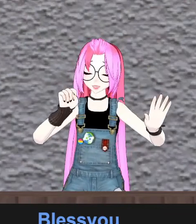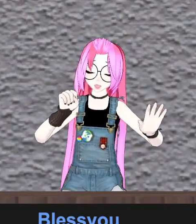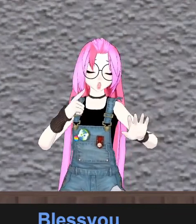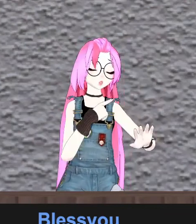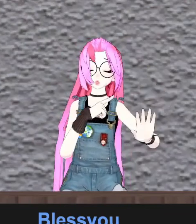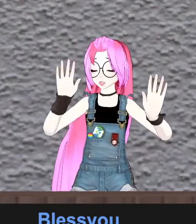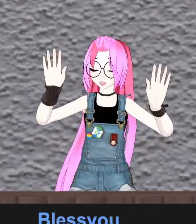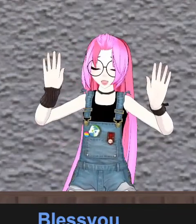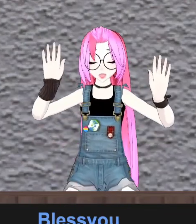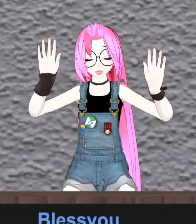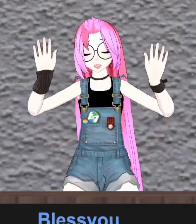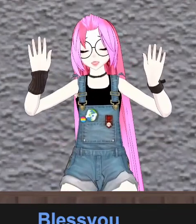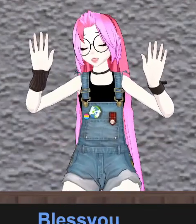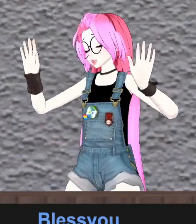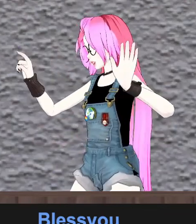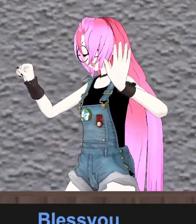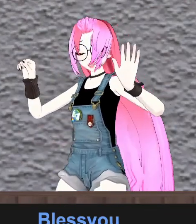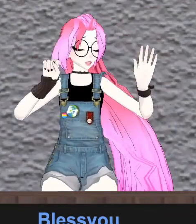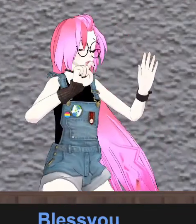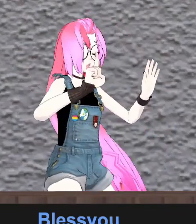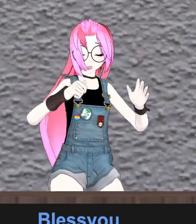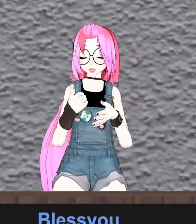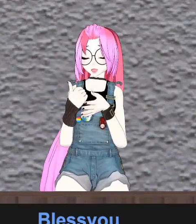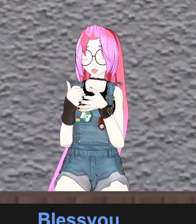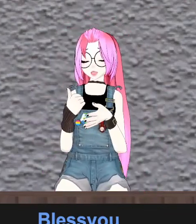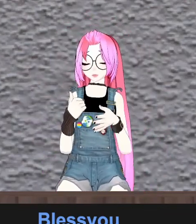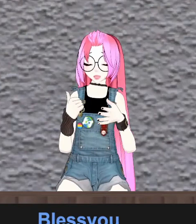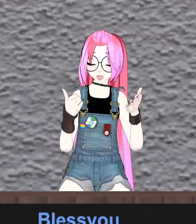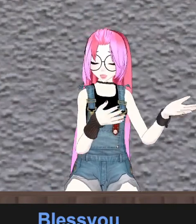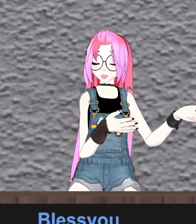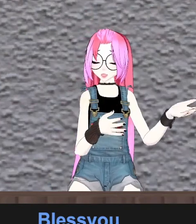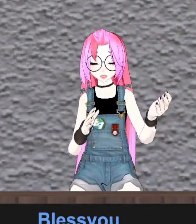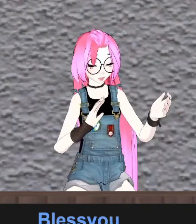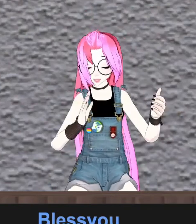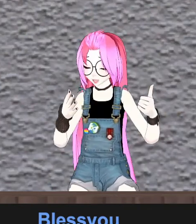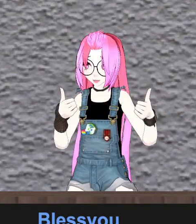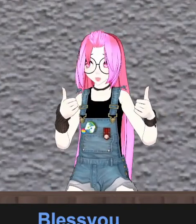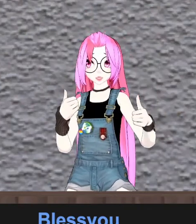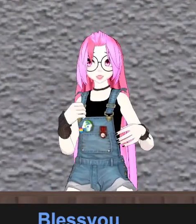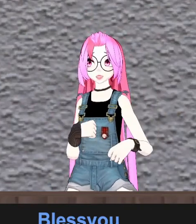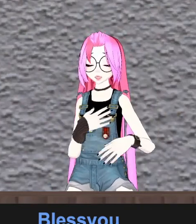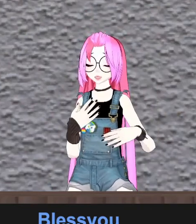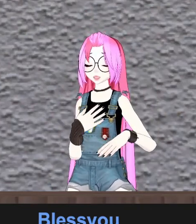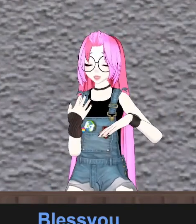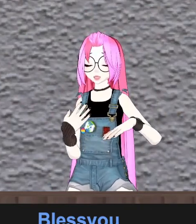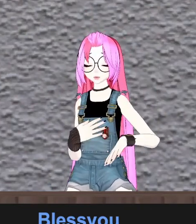say, okay, this is too much. Is there somebody here who can help me help this person? And that's fine too. And again, that's going to be